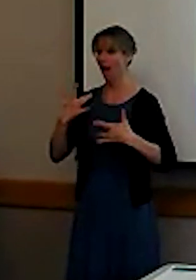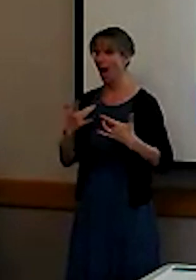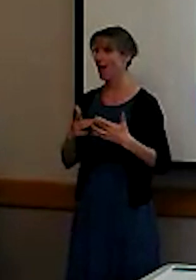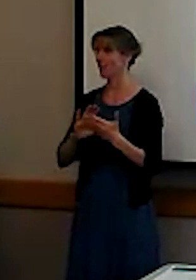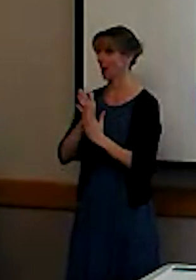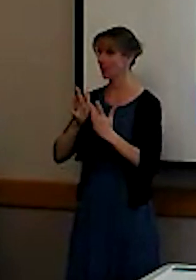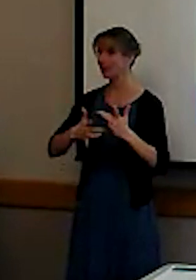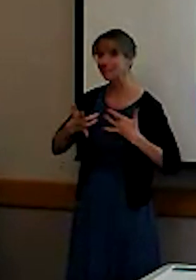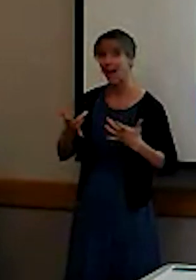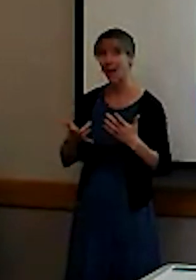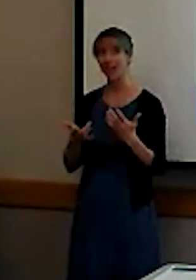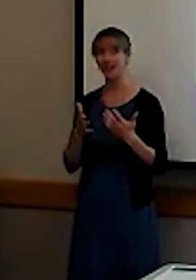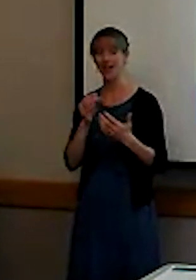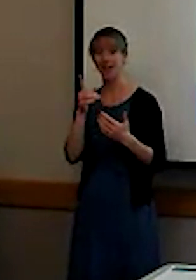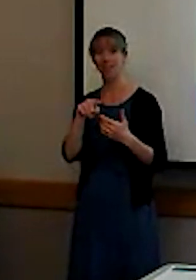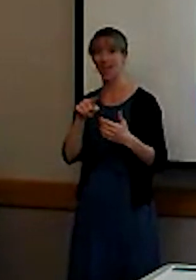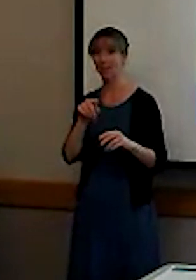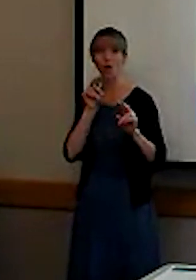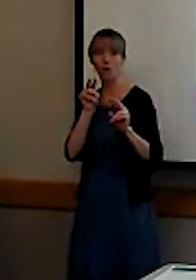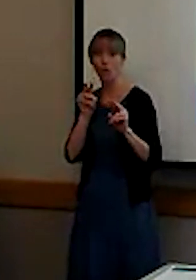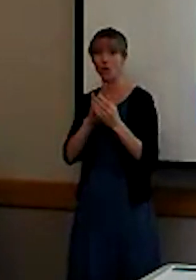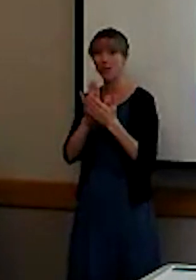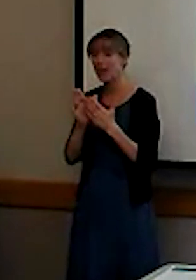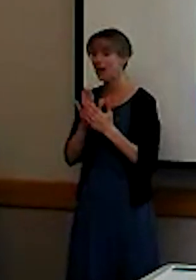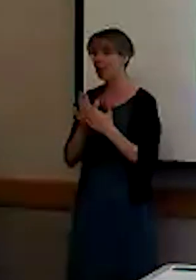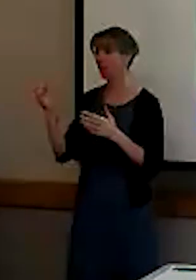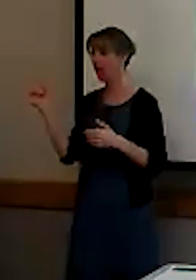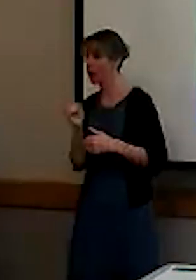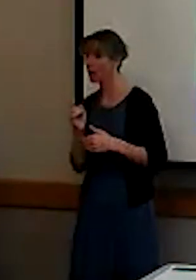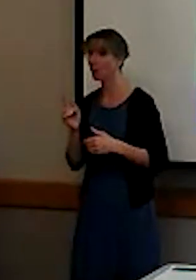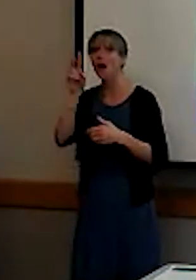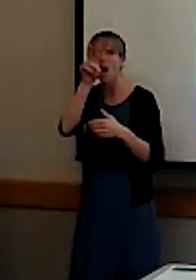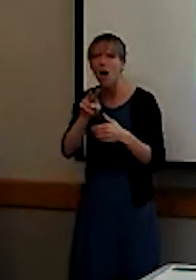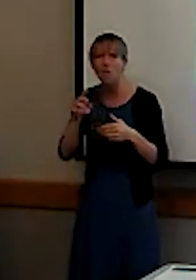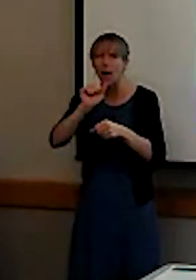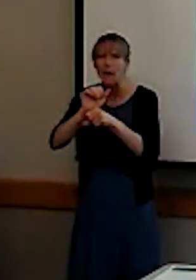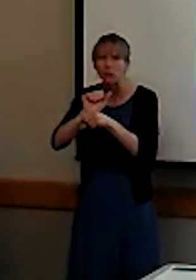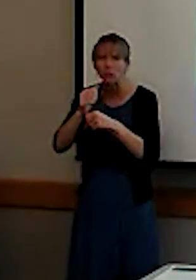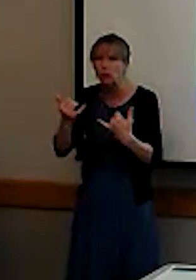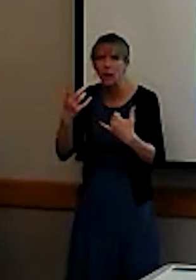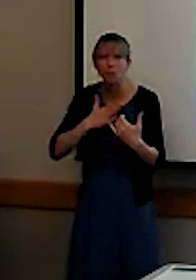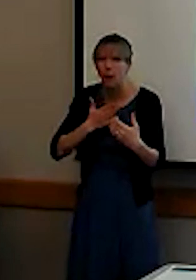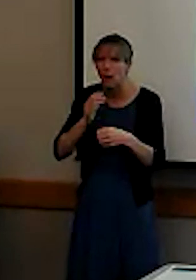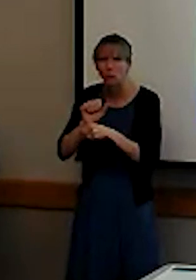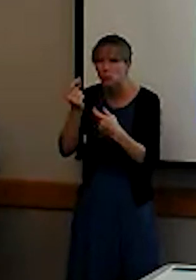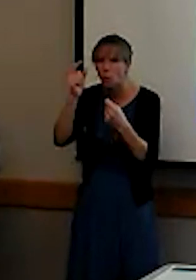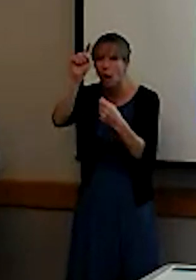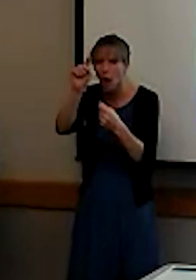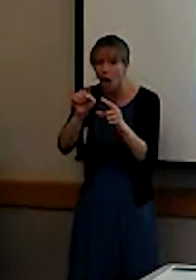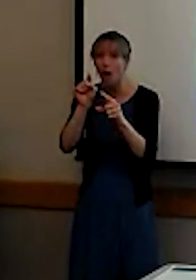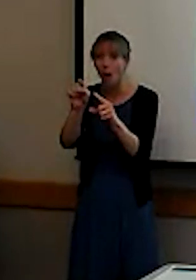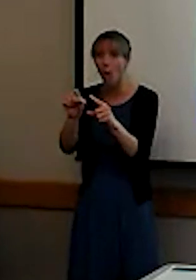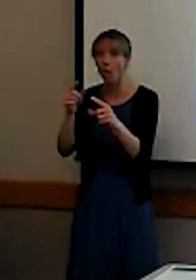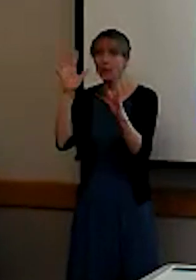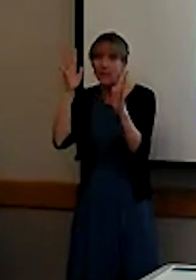made it exciting and they look forward to that. And they're like, come in and they look at what tasks they have that day. And I'm just like,